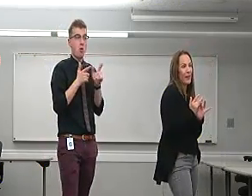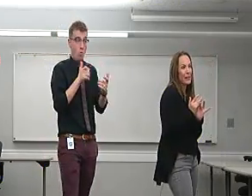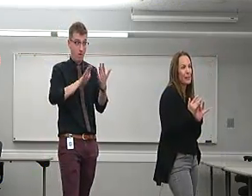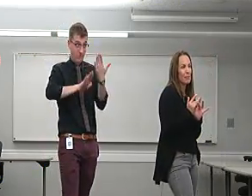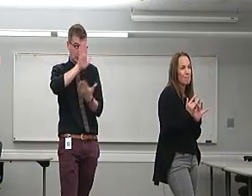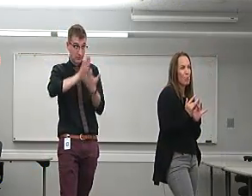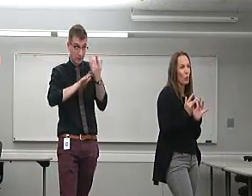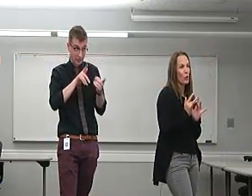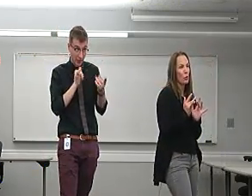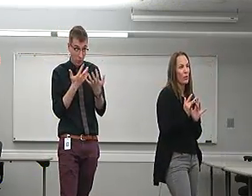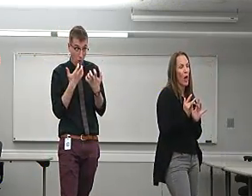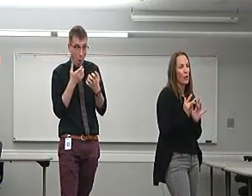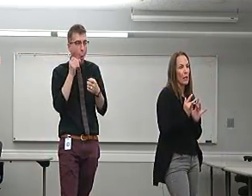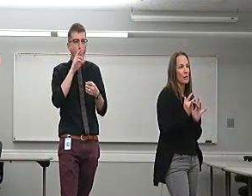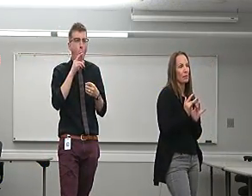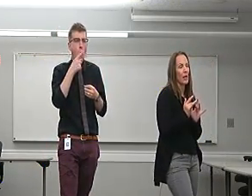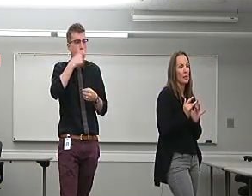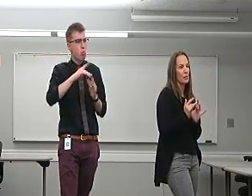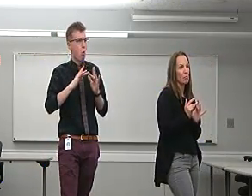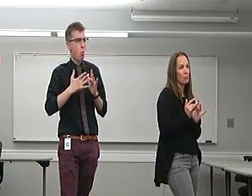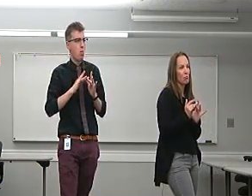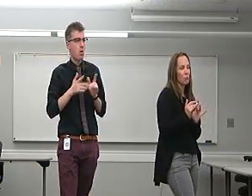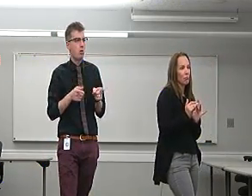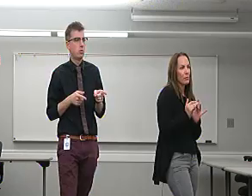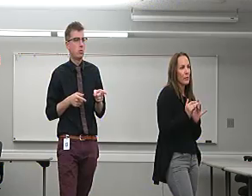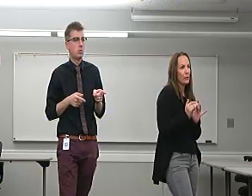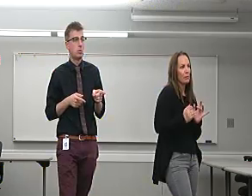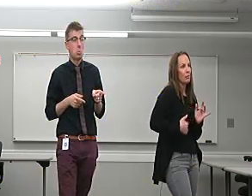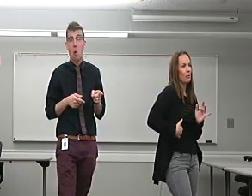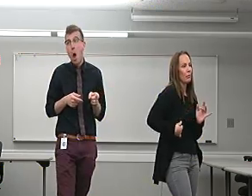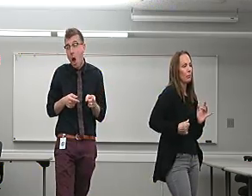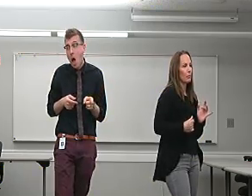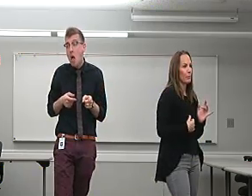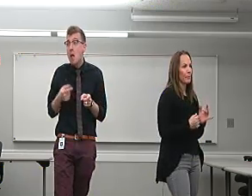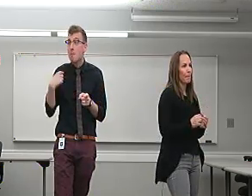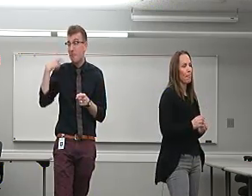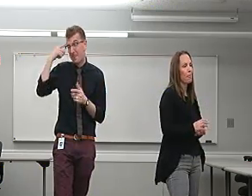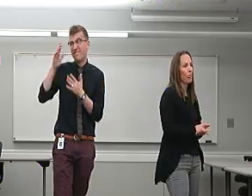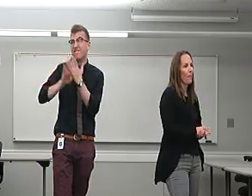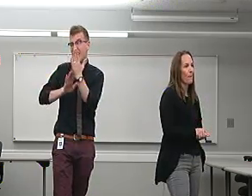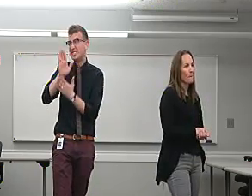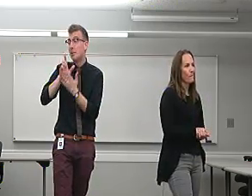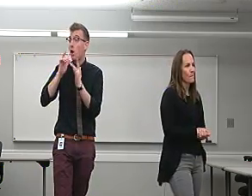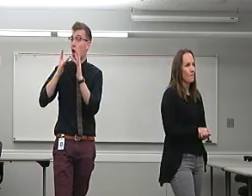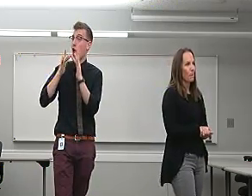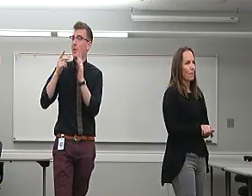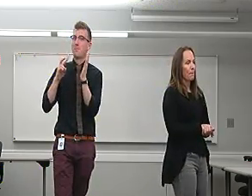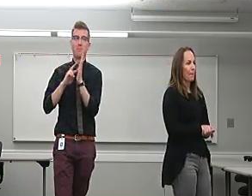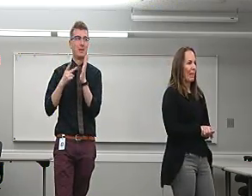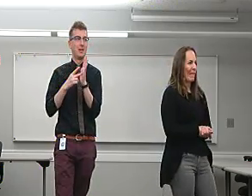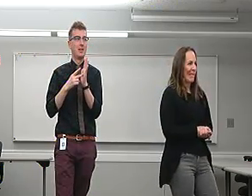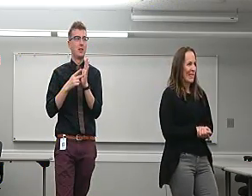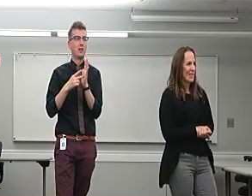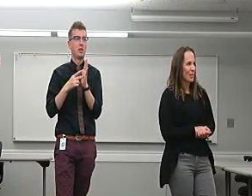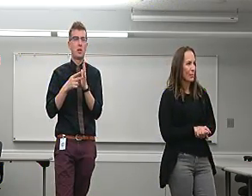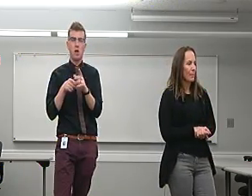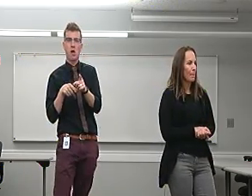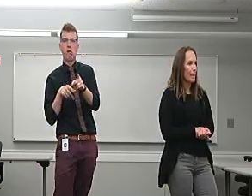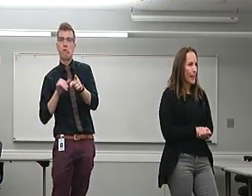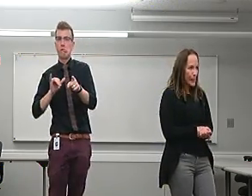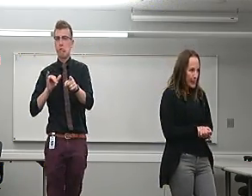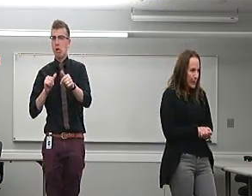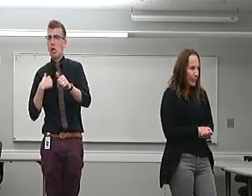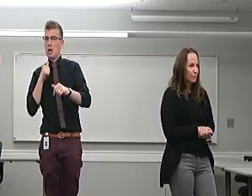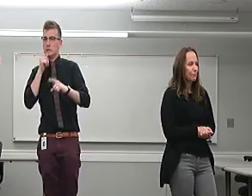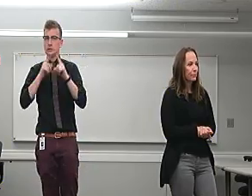would online suffice? I think face-to-face, because online means oh, I didn't sign that right. How else could I do that?